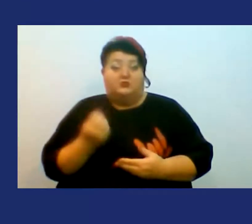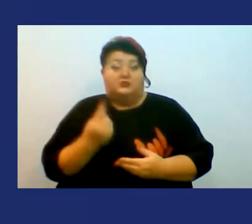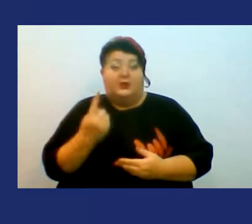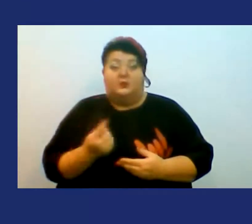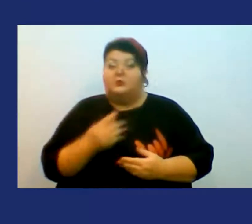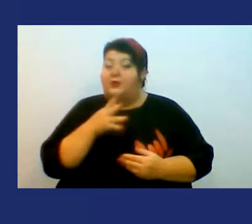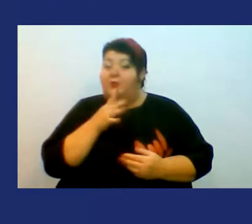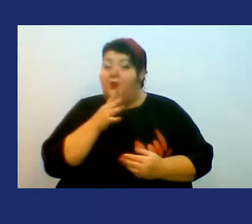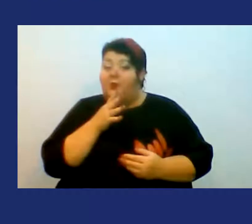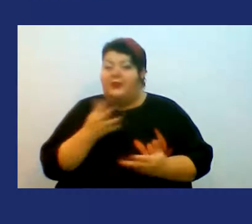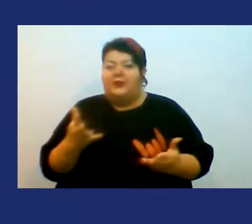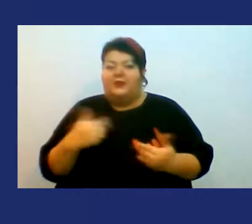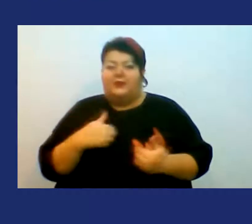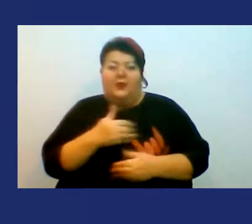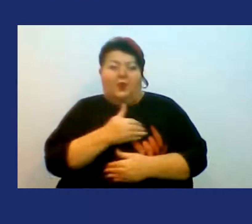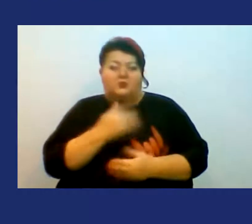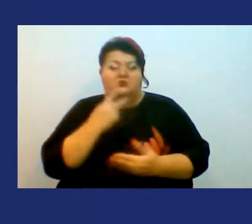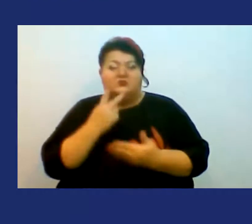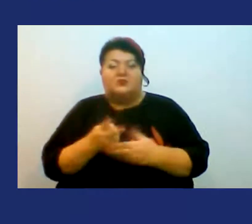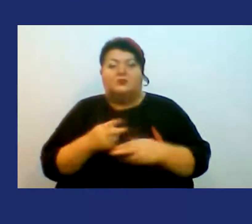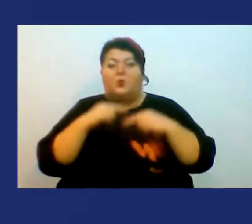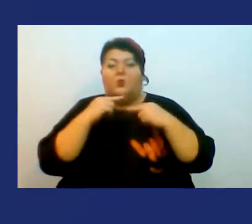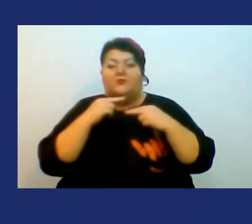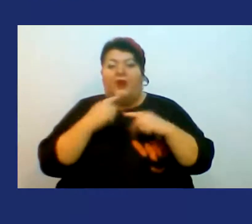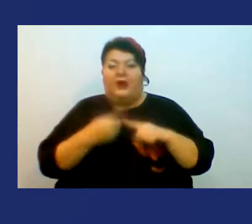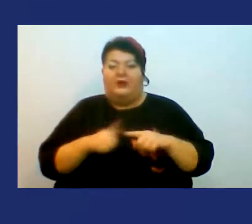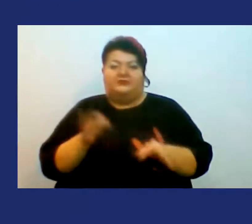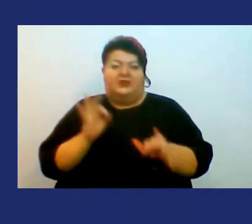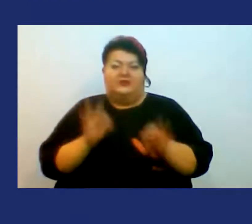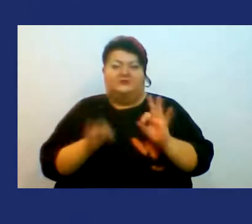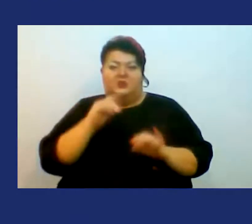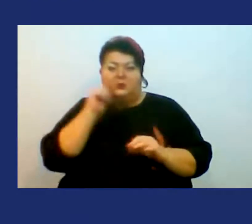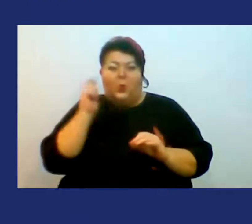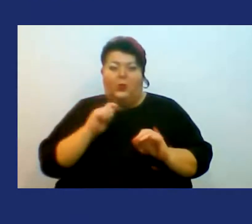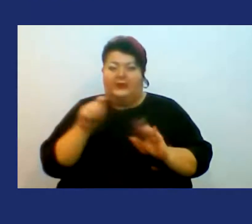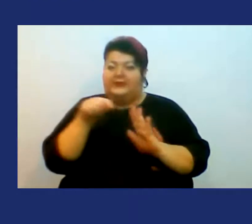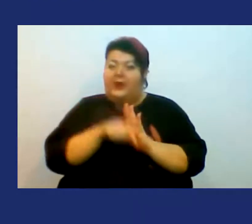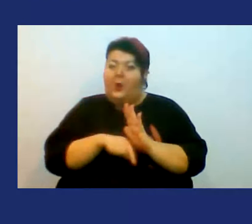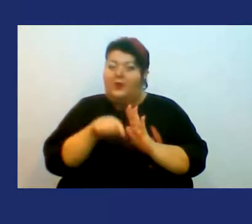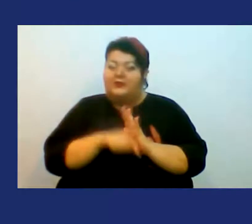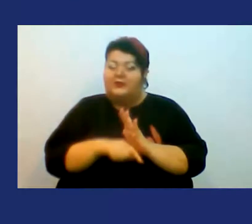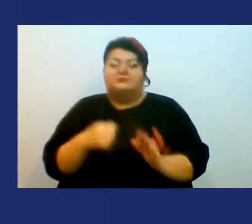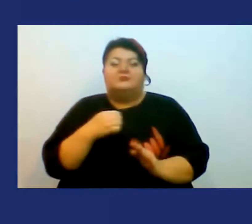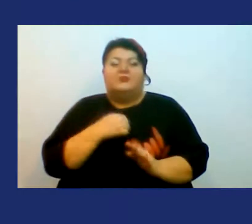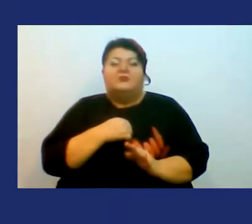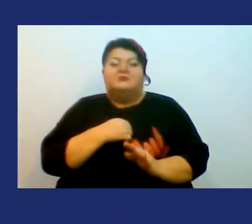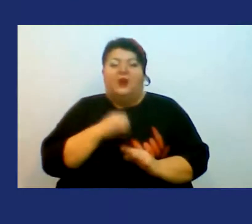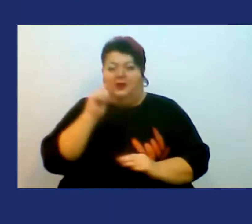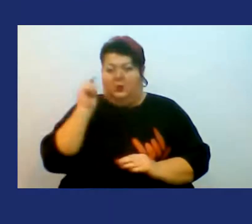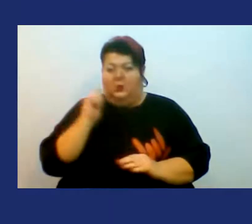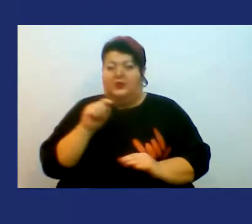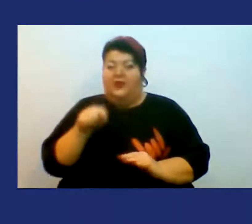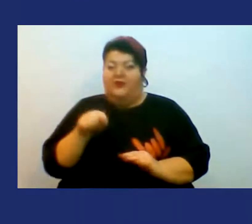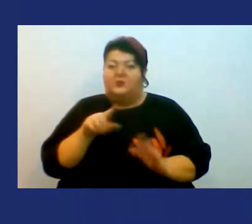culture. There's another moment I would like to draw your attention to is the Ukrainian context. Unfortunately, Ukraine, including